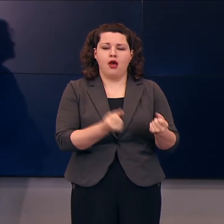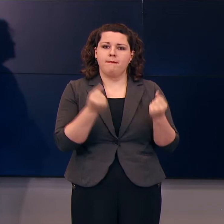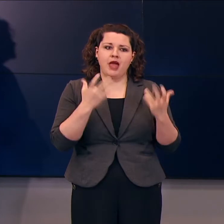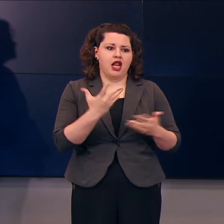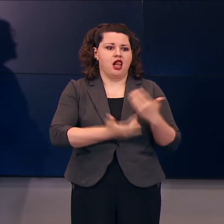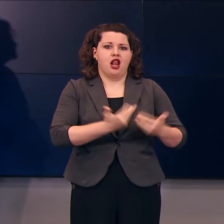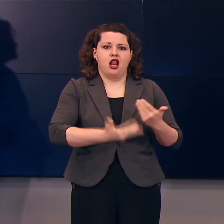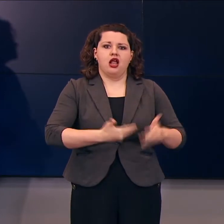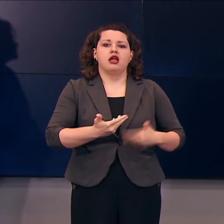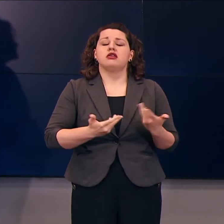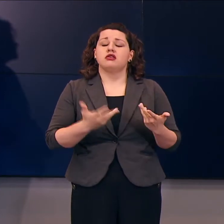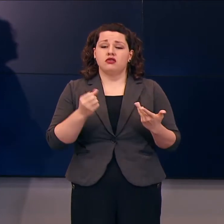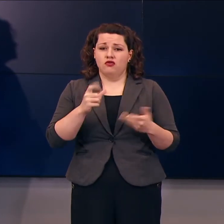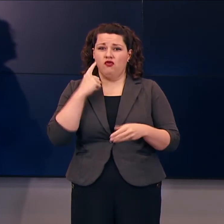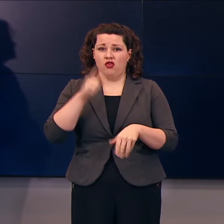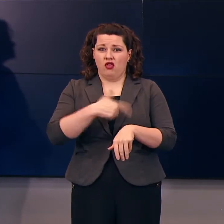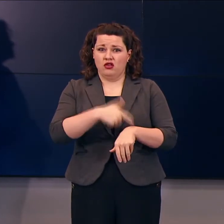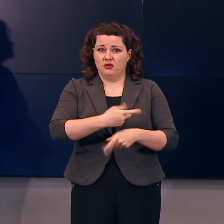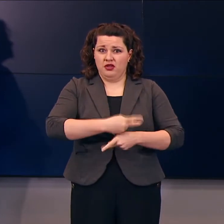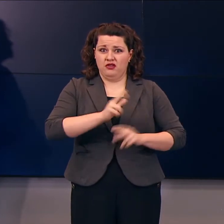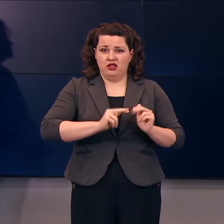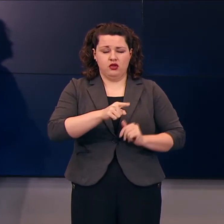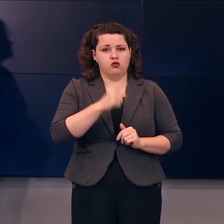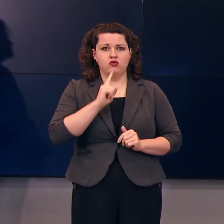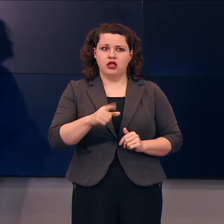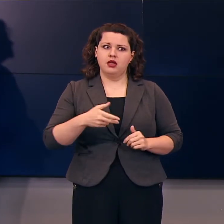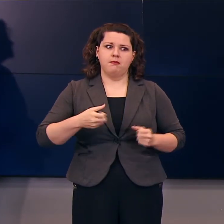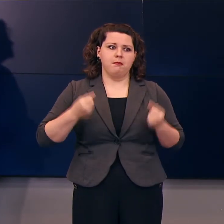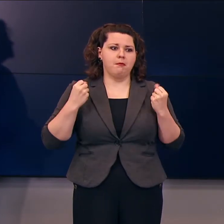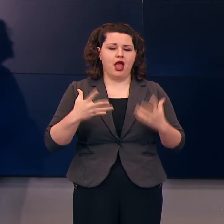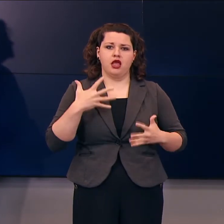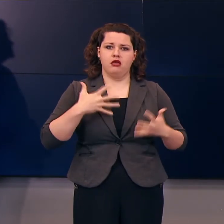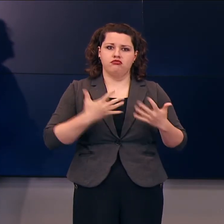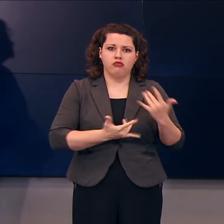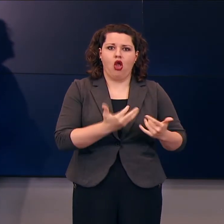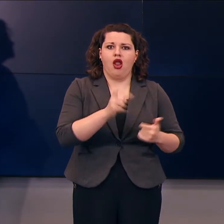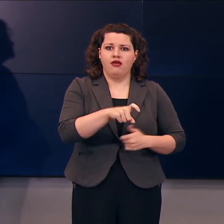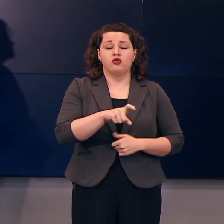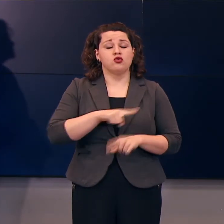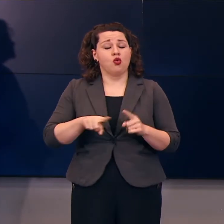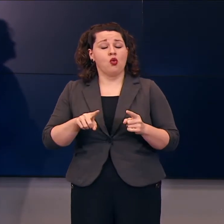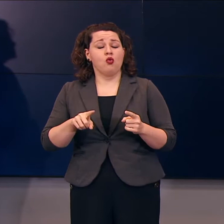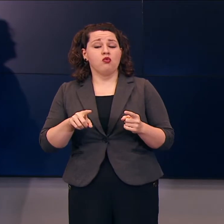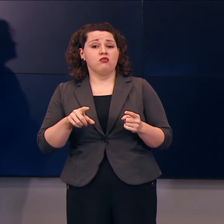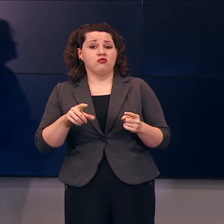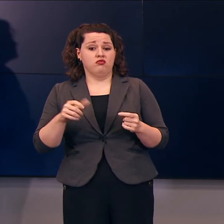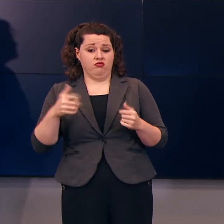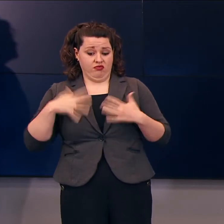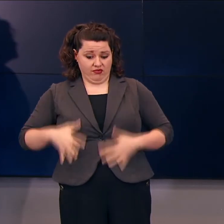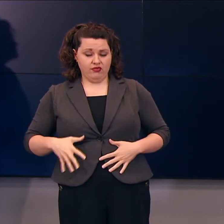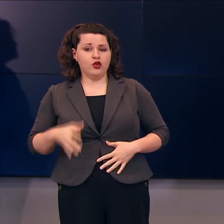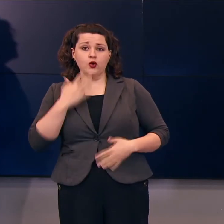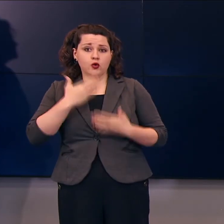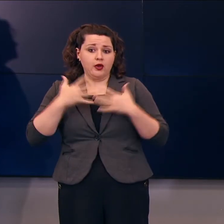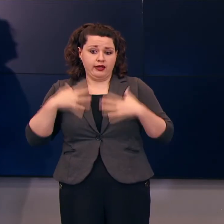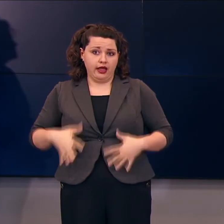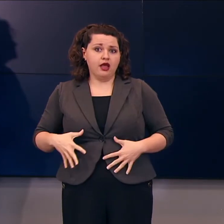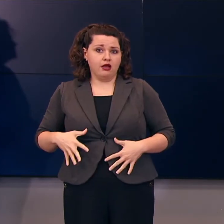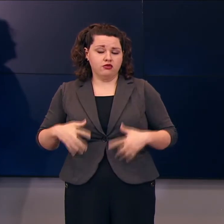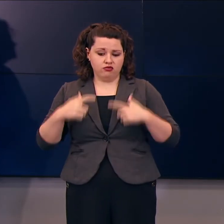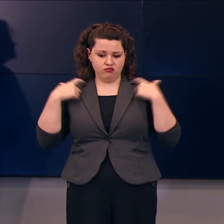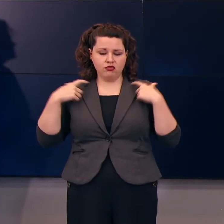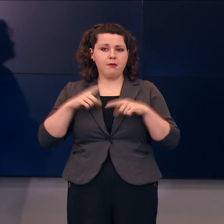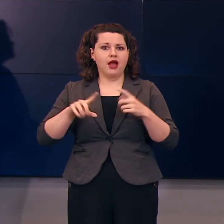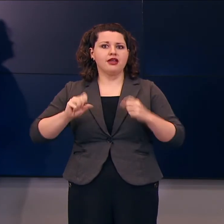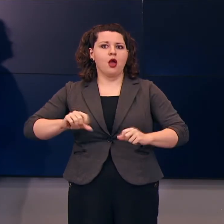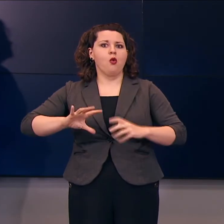in these long-term care facilities. And so to be able to provide them with surgical, I mean, they're good gowns, but they're